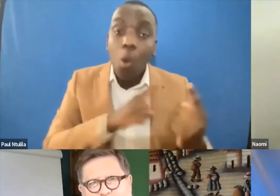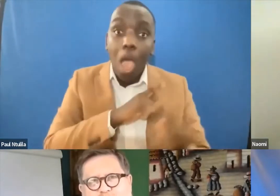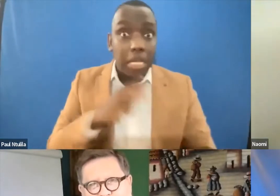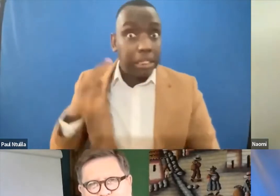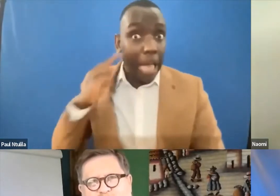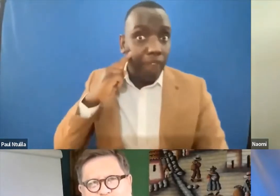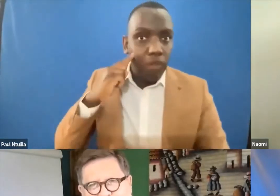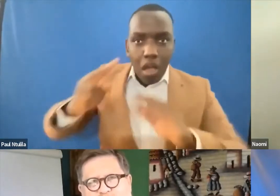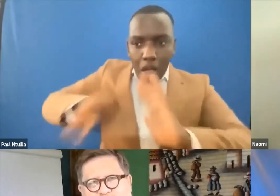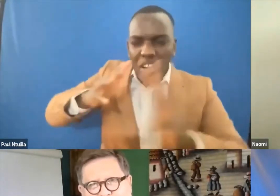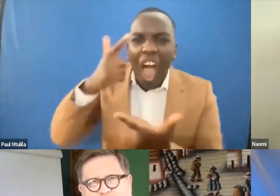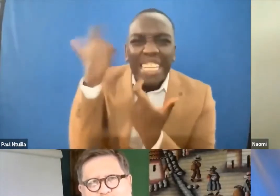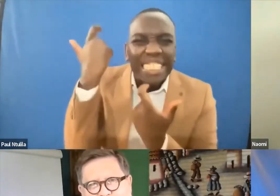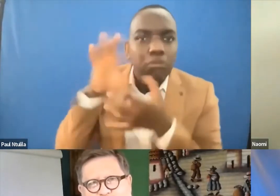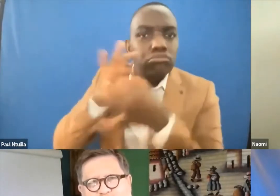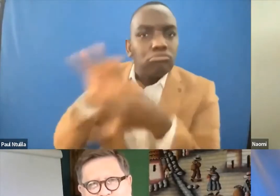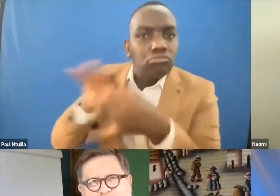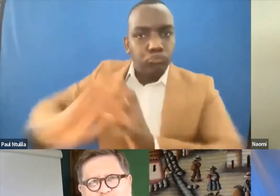barriers.